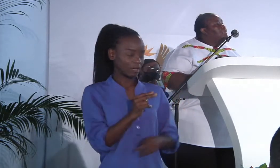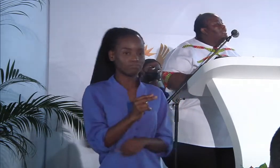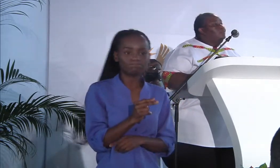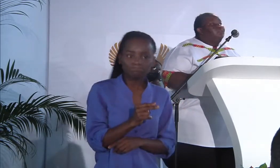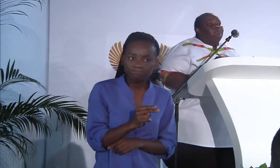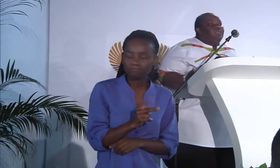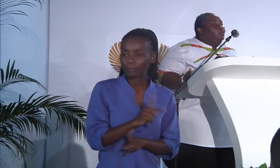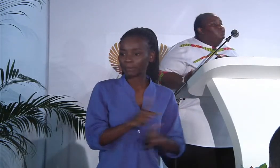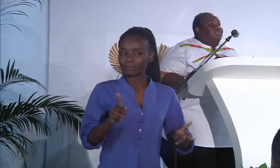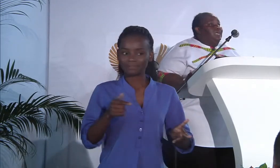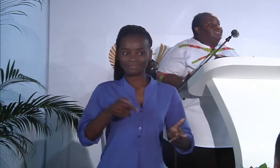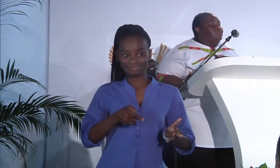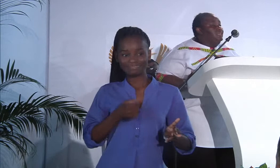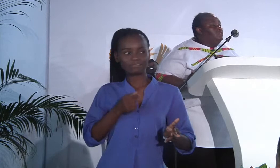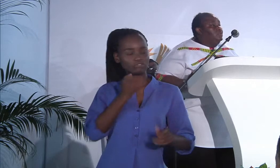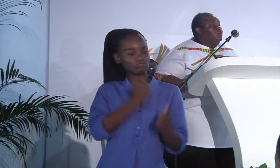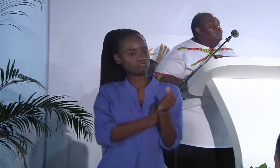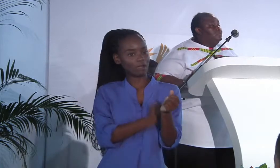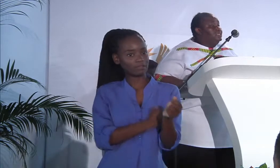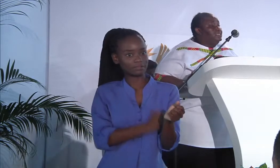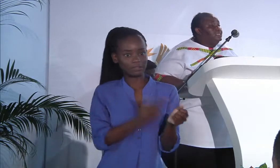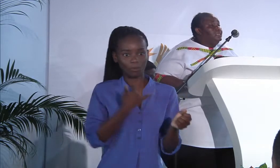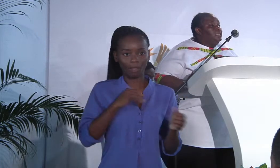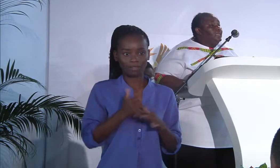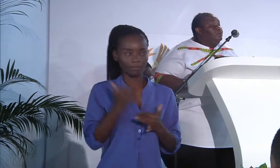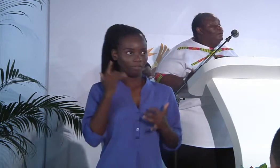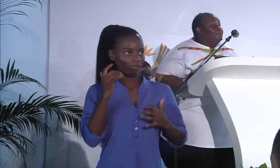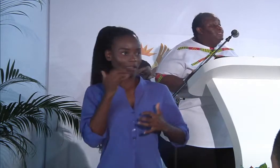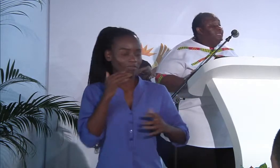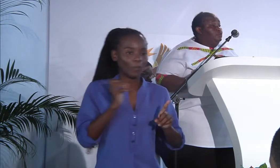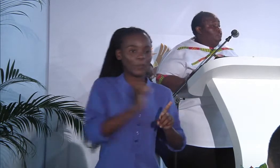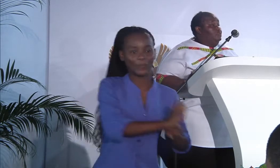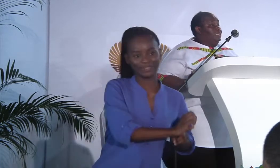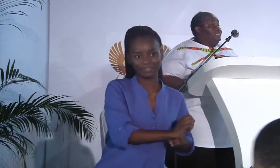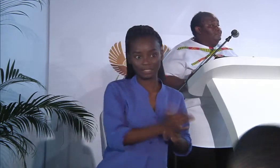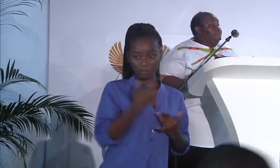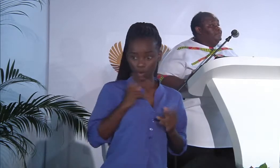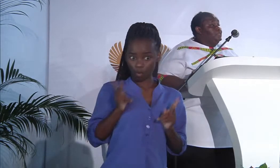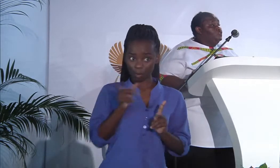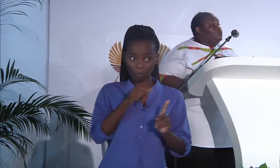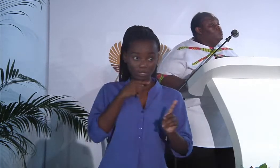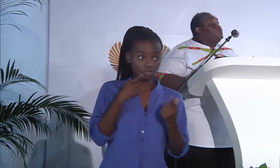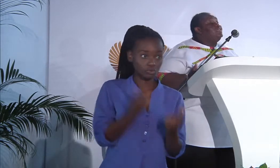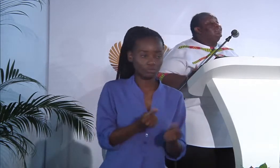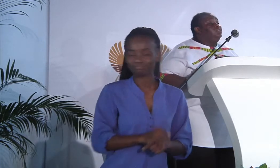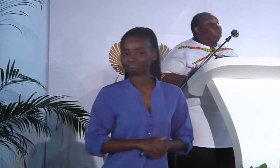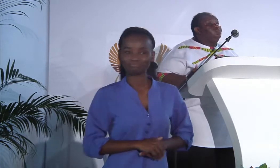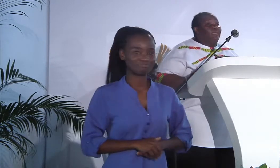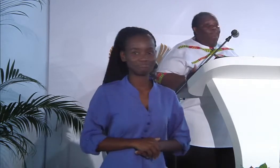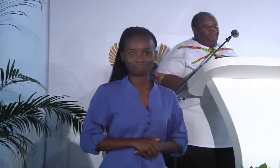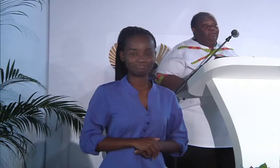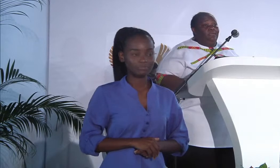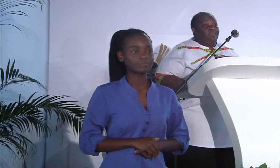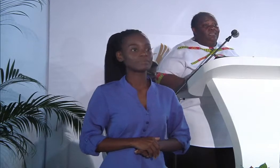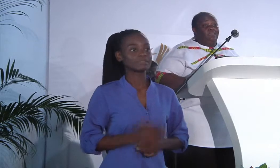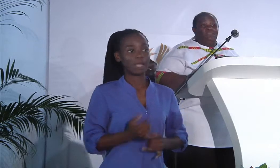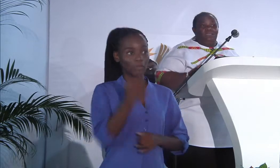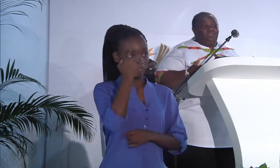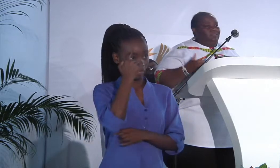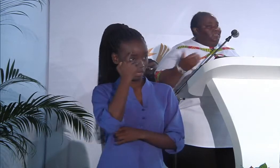on drugs when they're doing all those things. A normal person cannot do that. So we need to curb